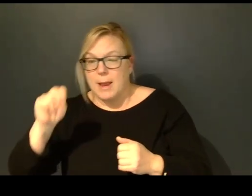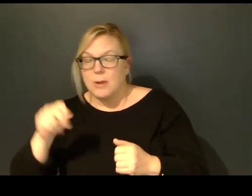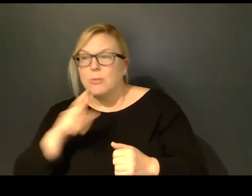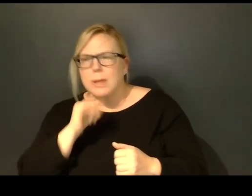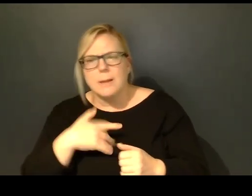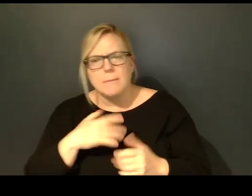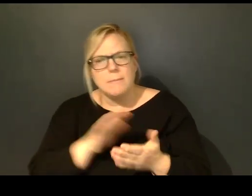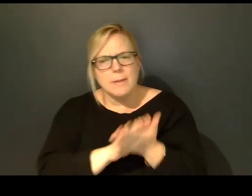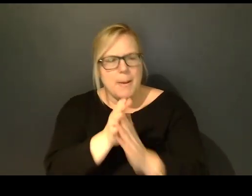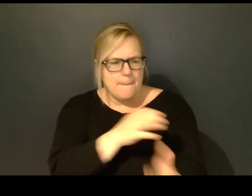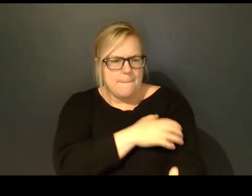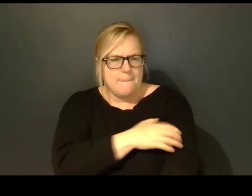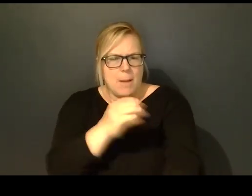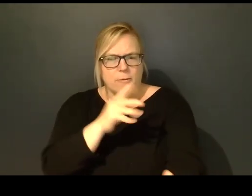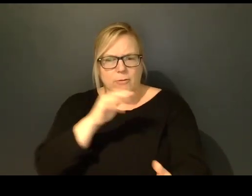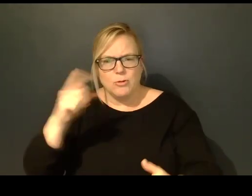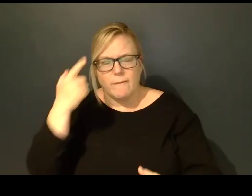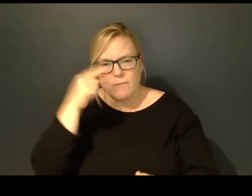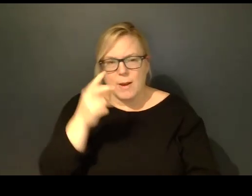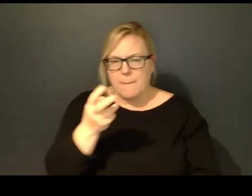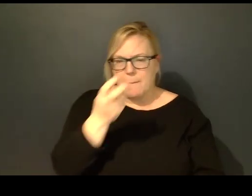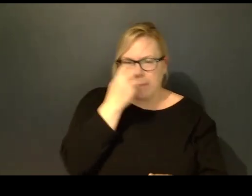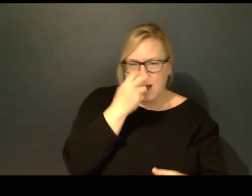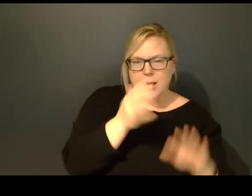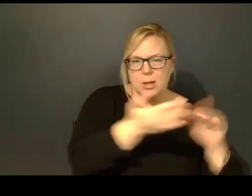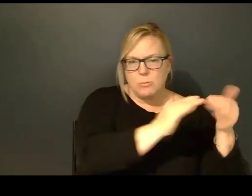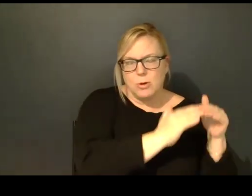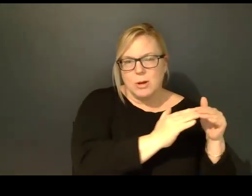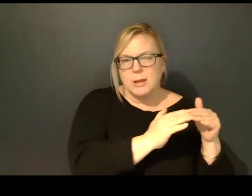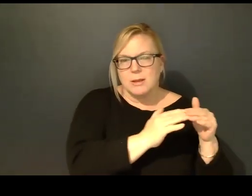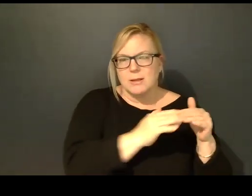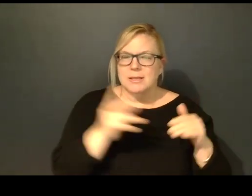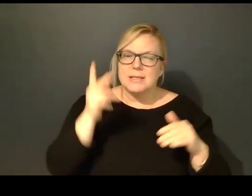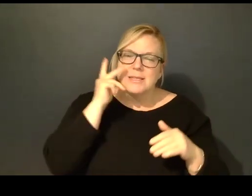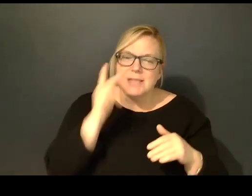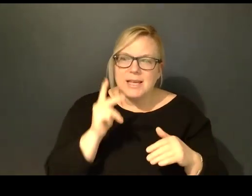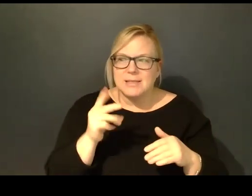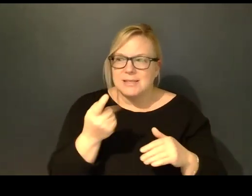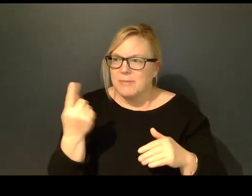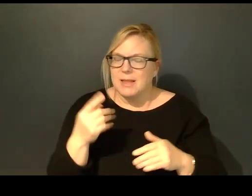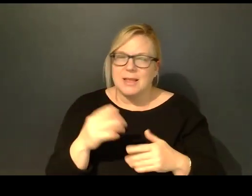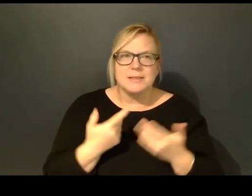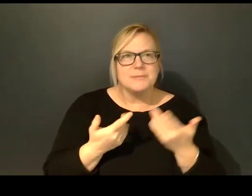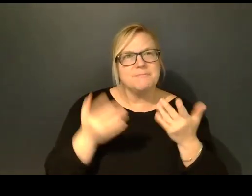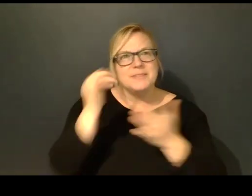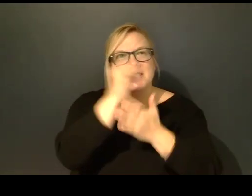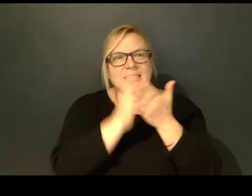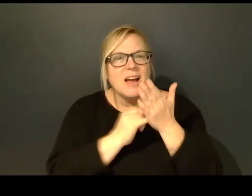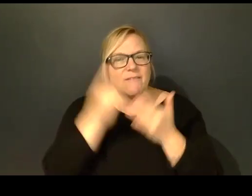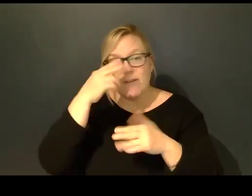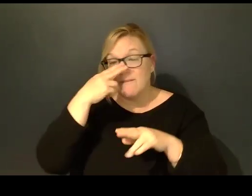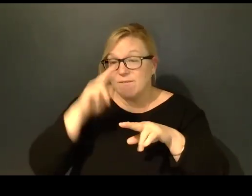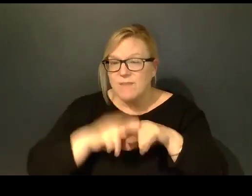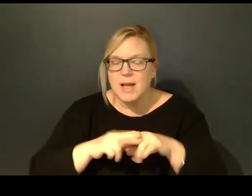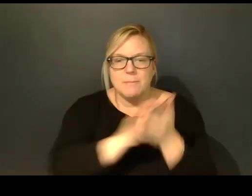visually impaired. So it is interesting to see when a tool that is designed for aesthetics and for fun can suddenly